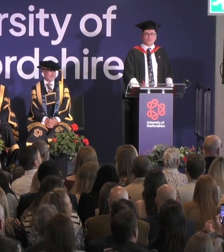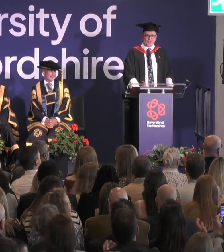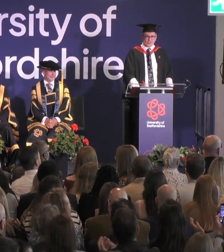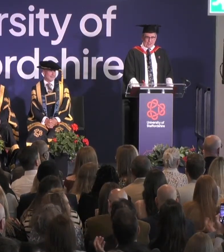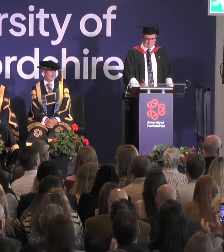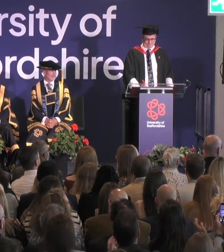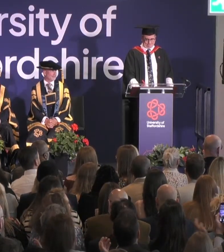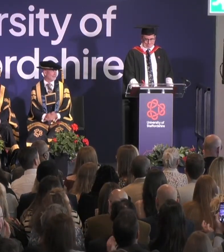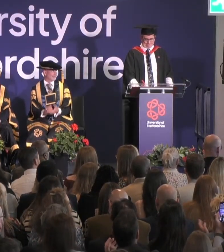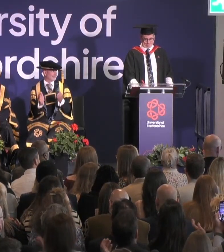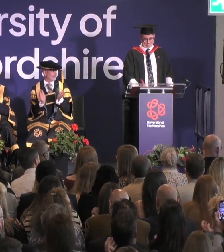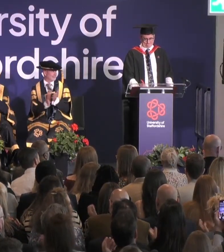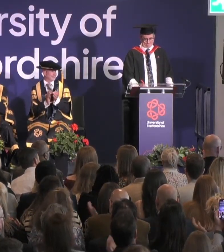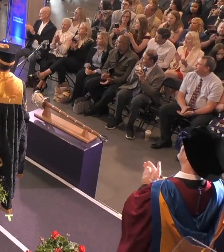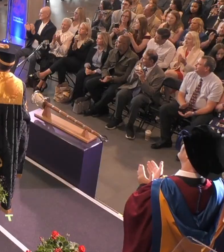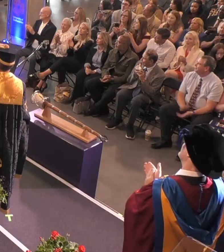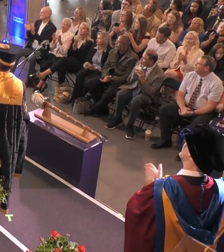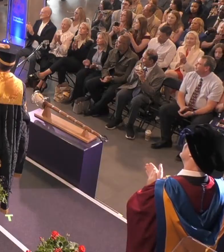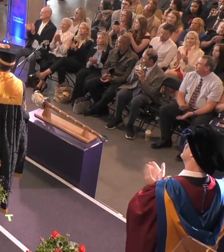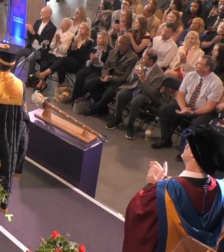Thomas Fisher.